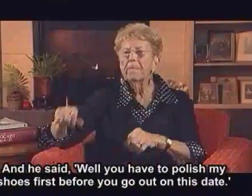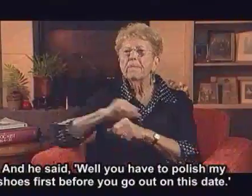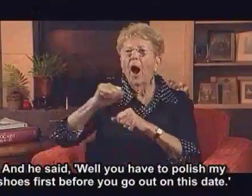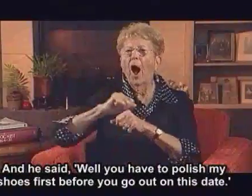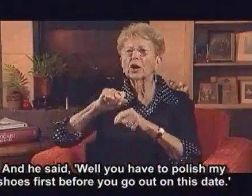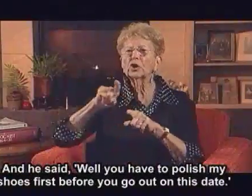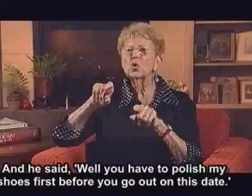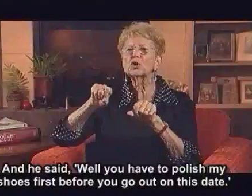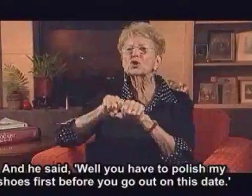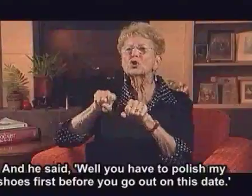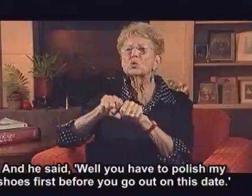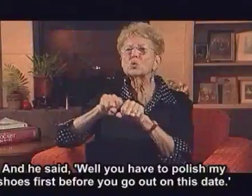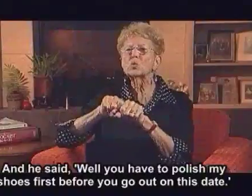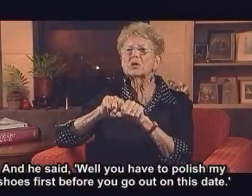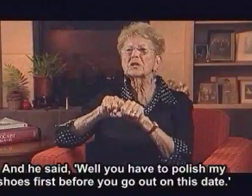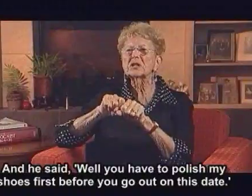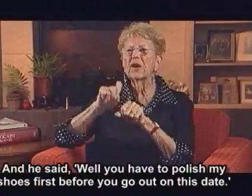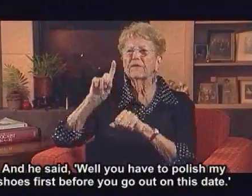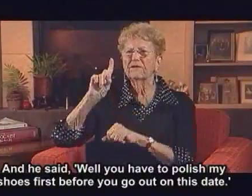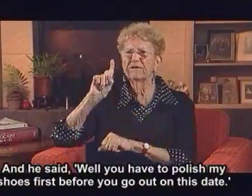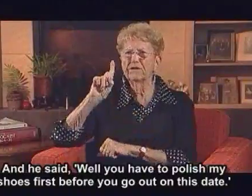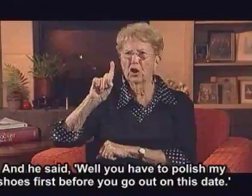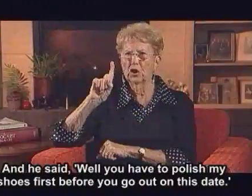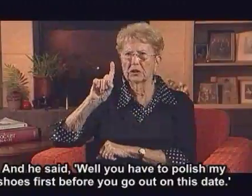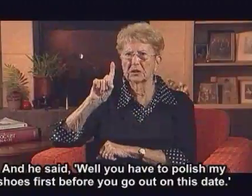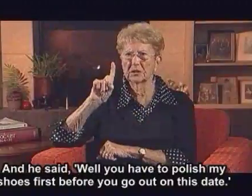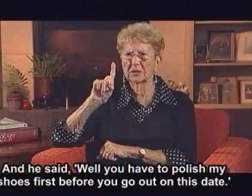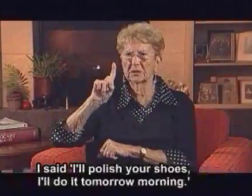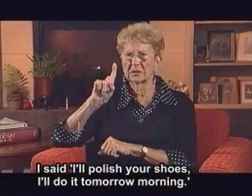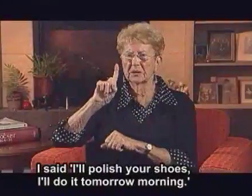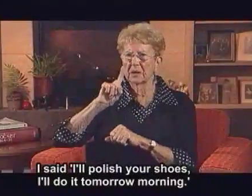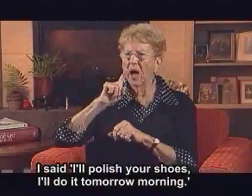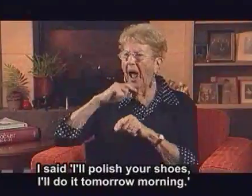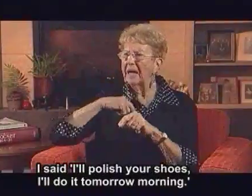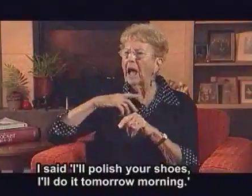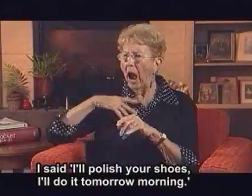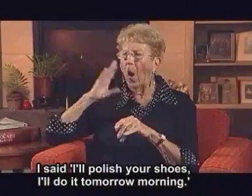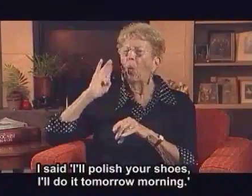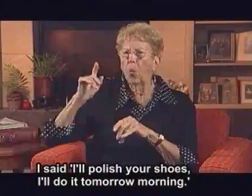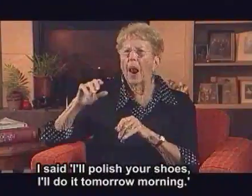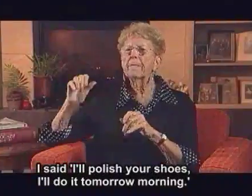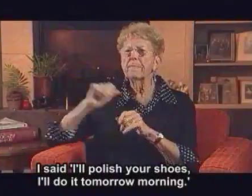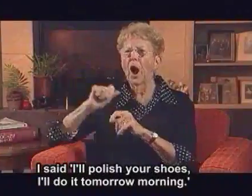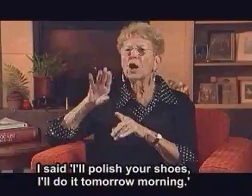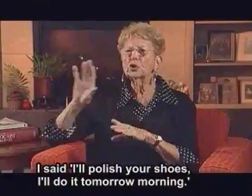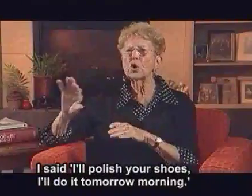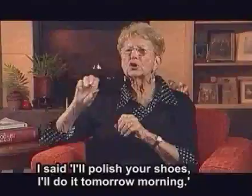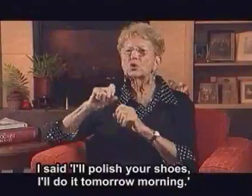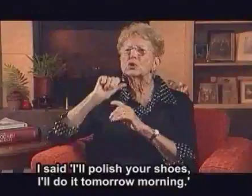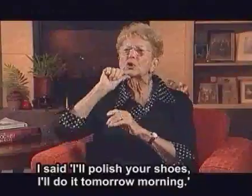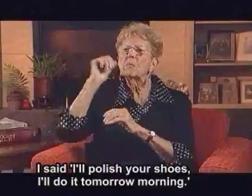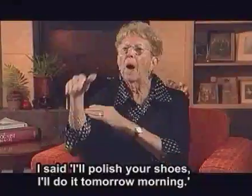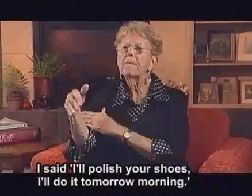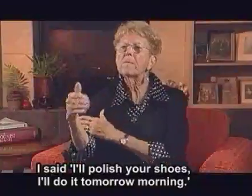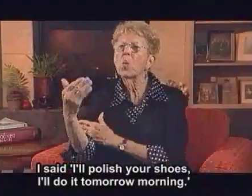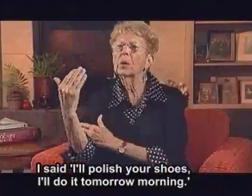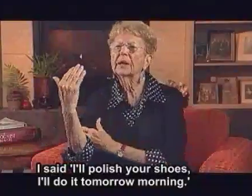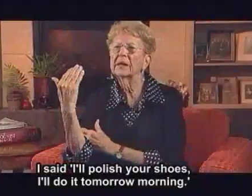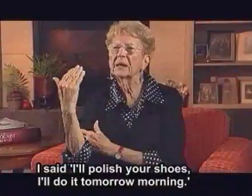said, well, you have to polish my shoes first before you go out on this date. I said, I will. I'll polish your shoes. I'll do it tomorrow